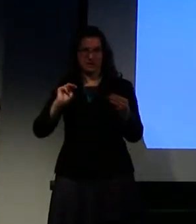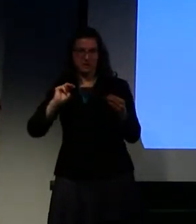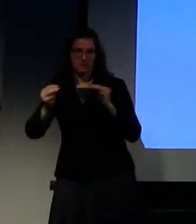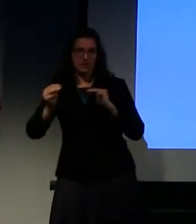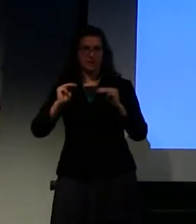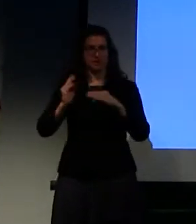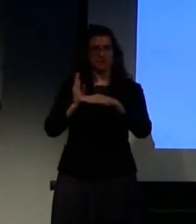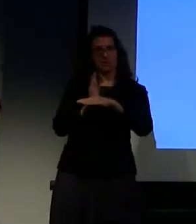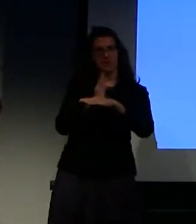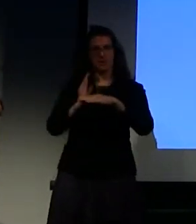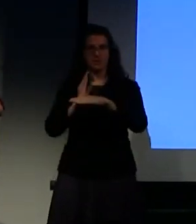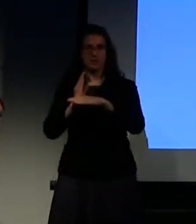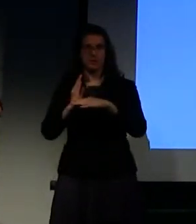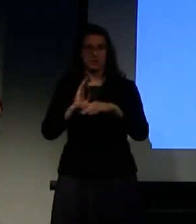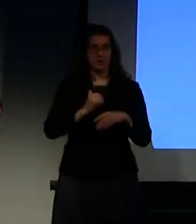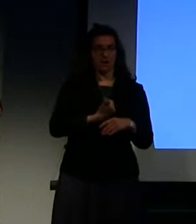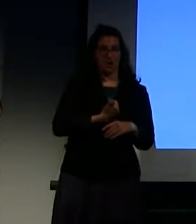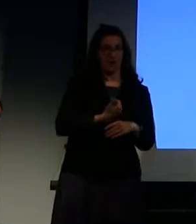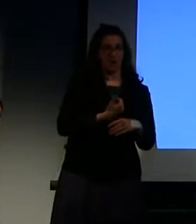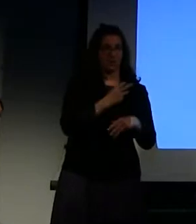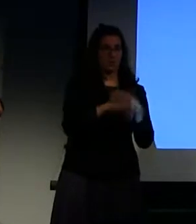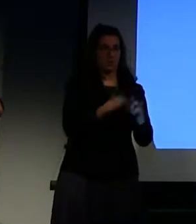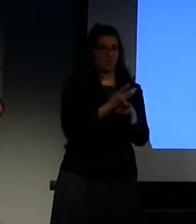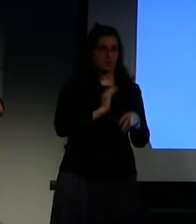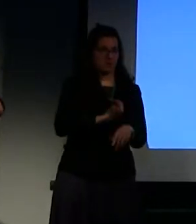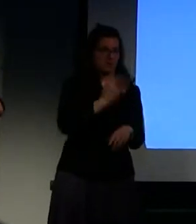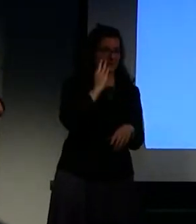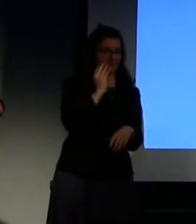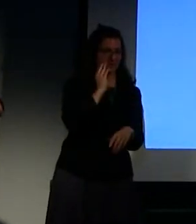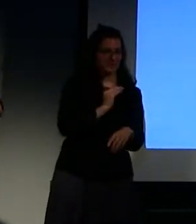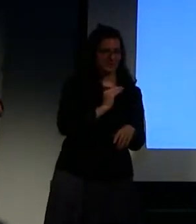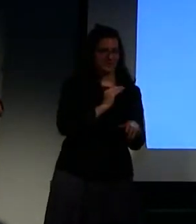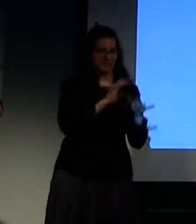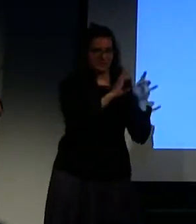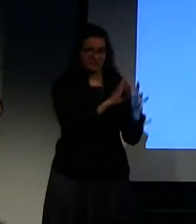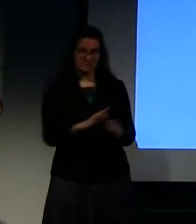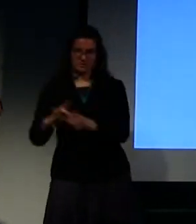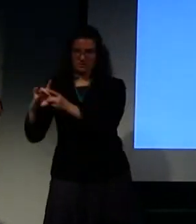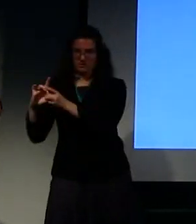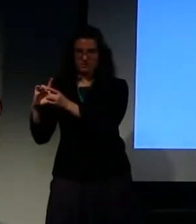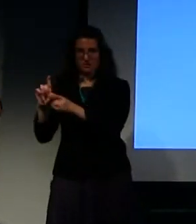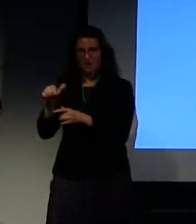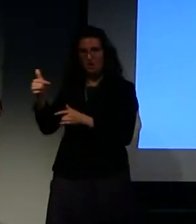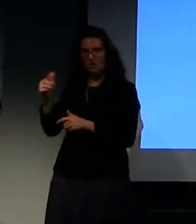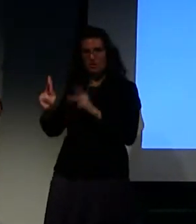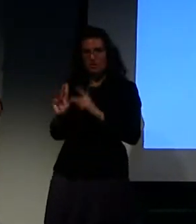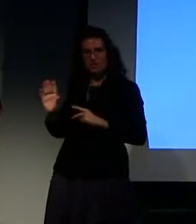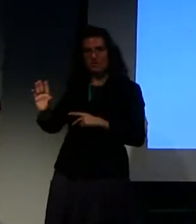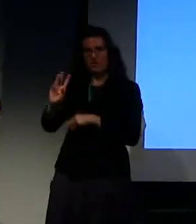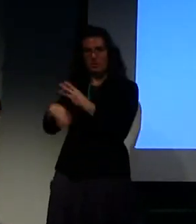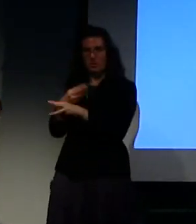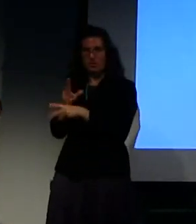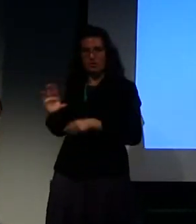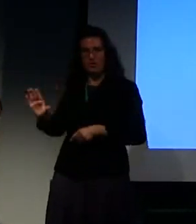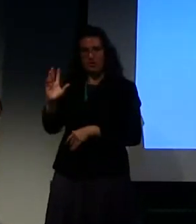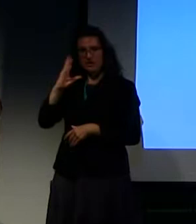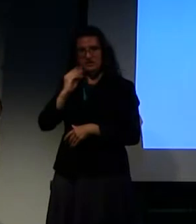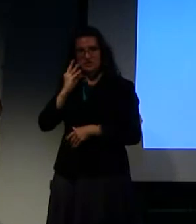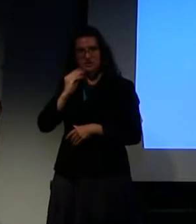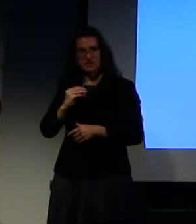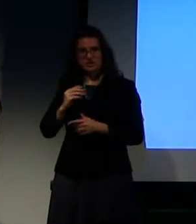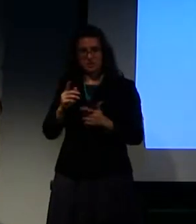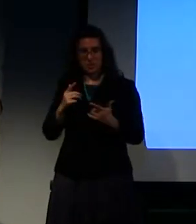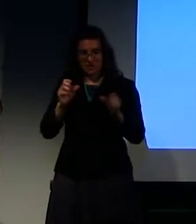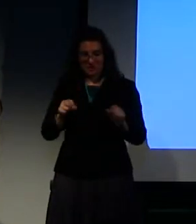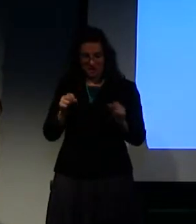we experience in our world and what other people experience in theirs. And that offers an opportunity to go back out into the world with